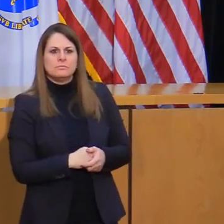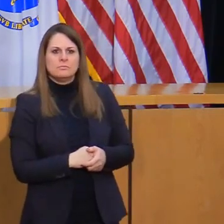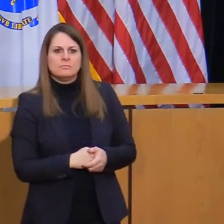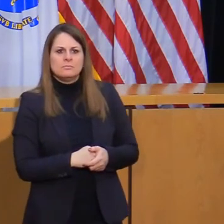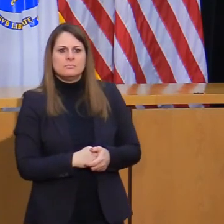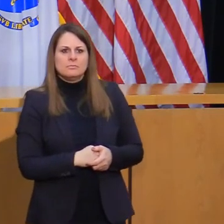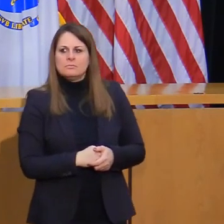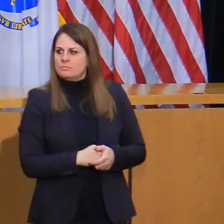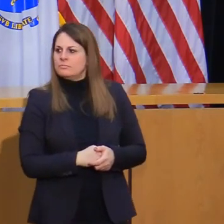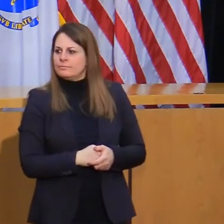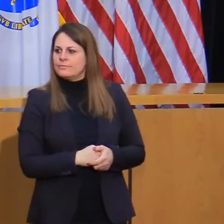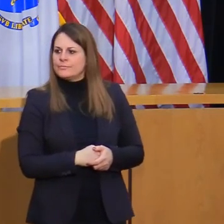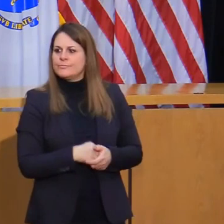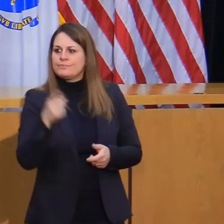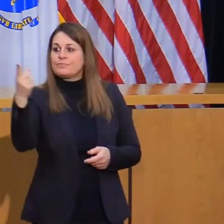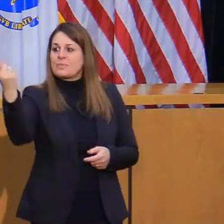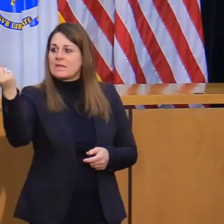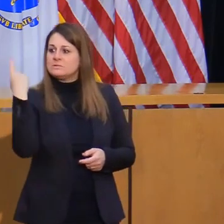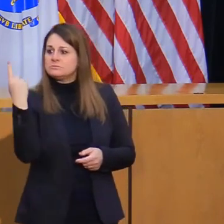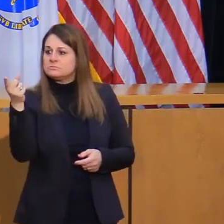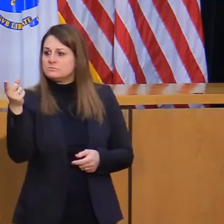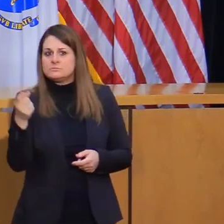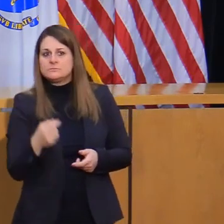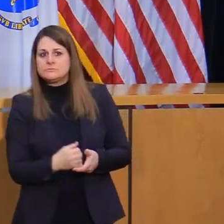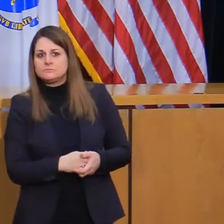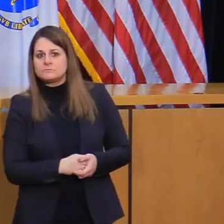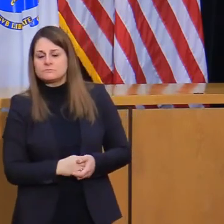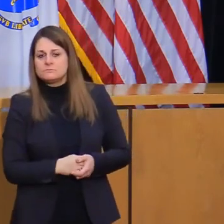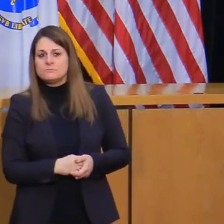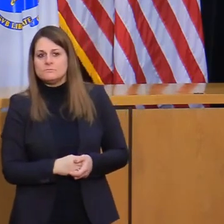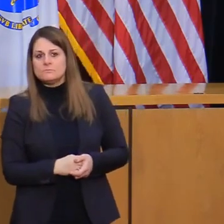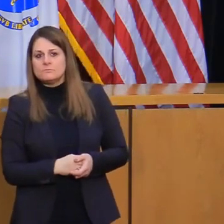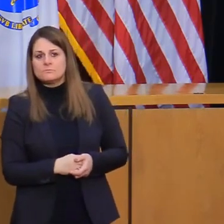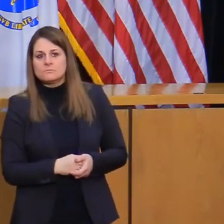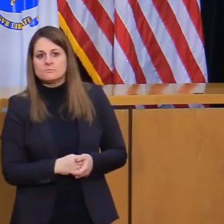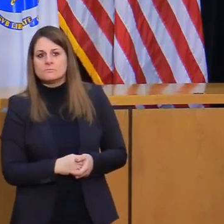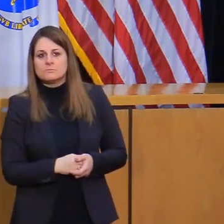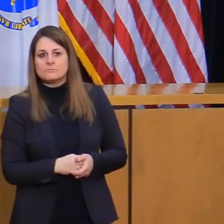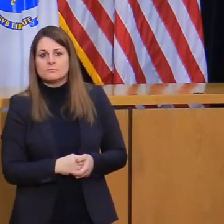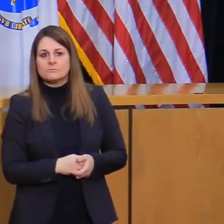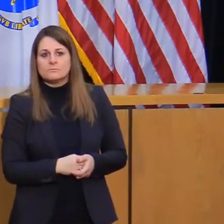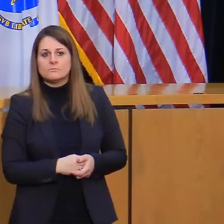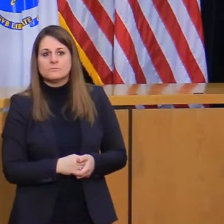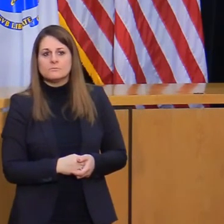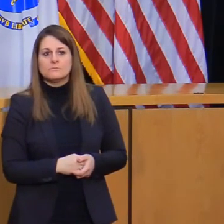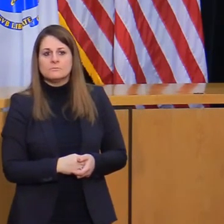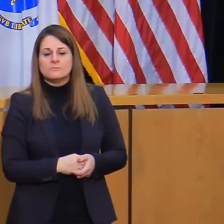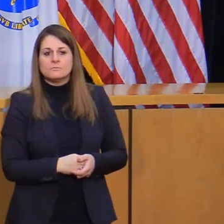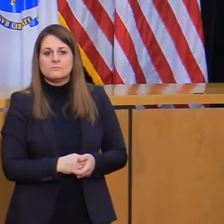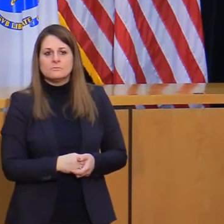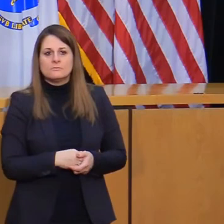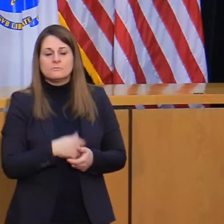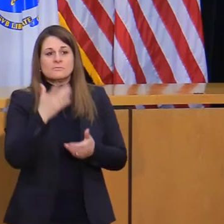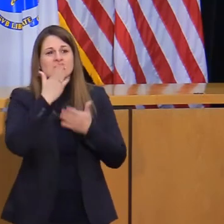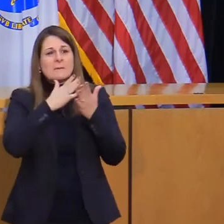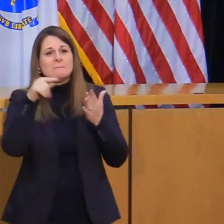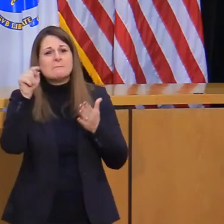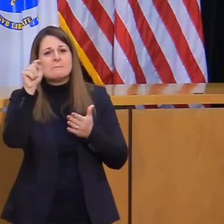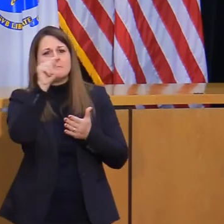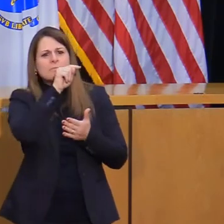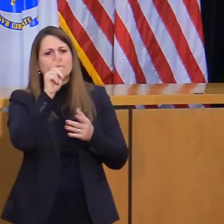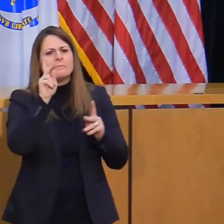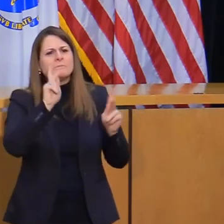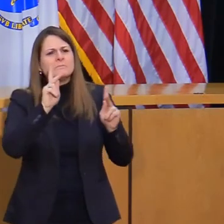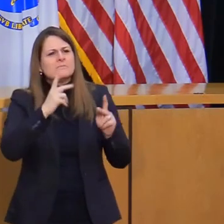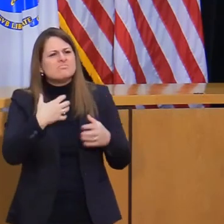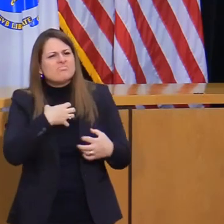extending until the 11th now, and people are complaining that they can't space out on the buses. Are you hearing any feedback on that?